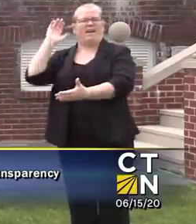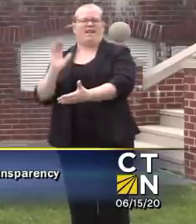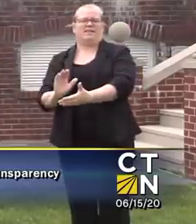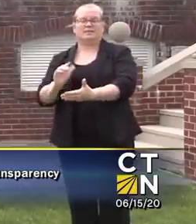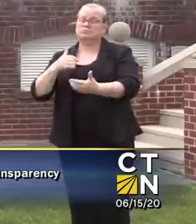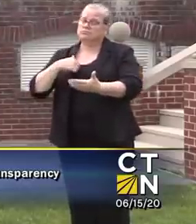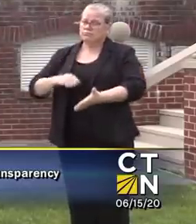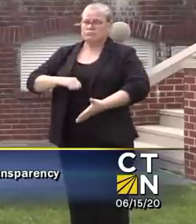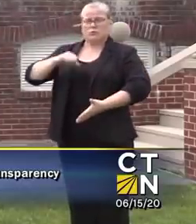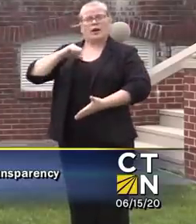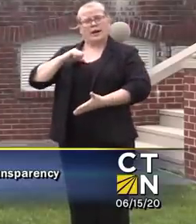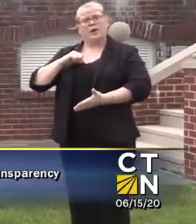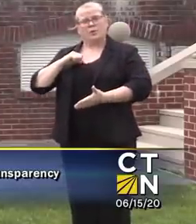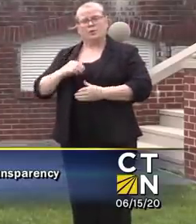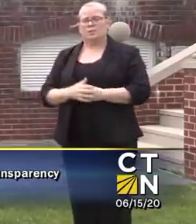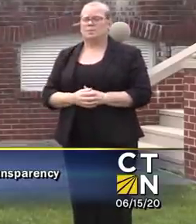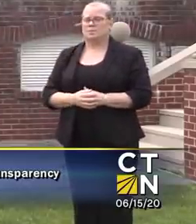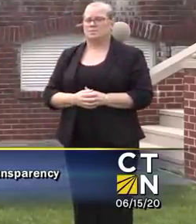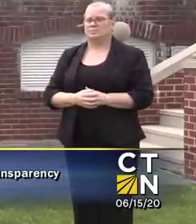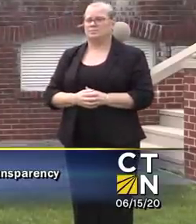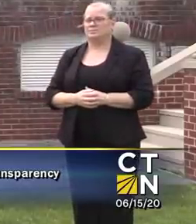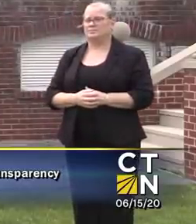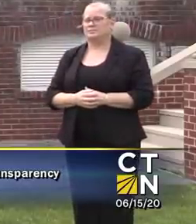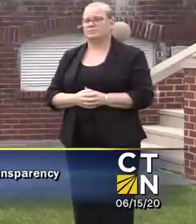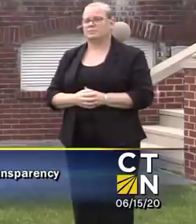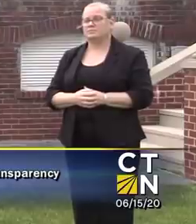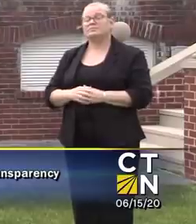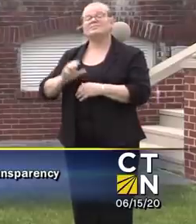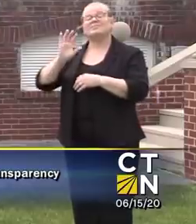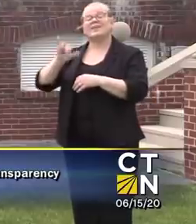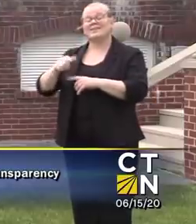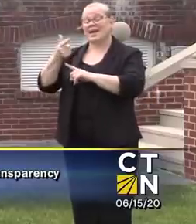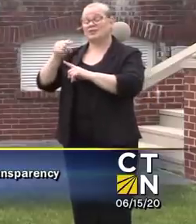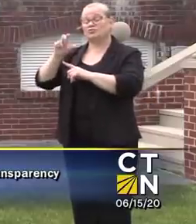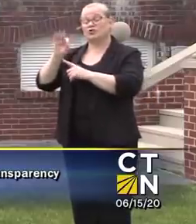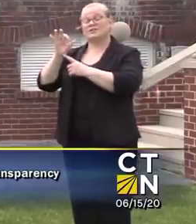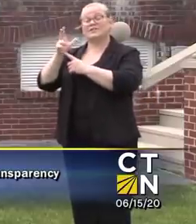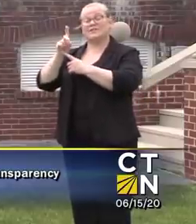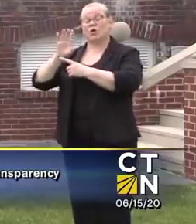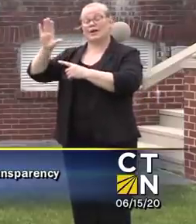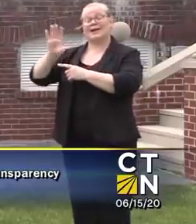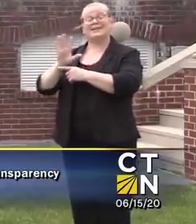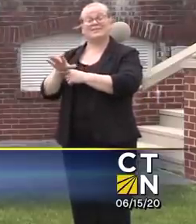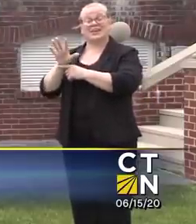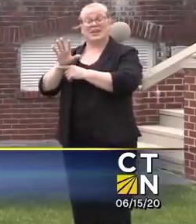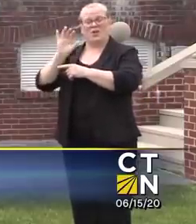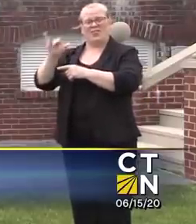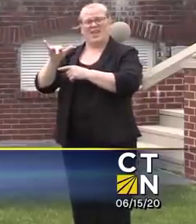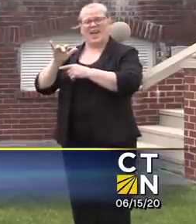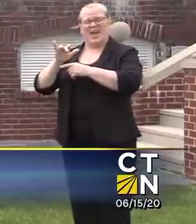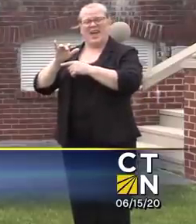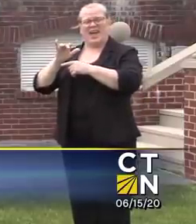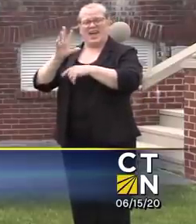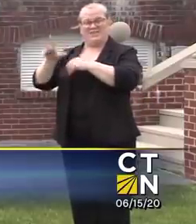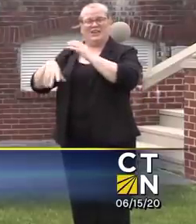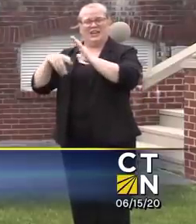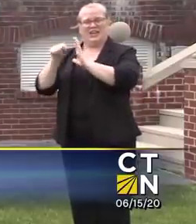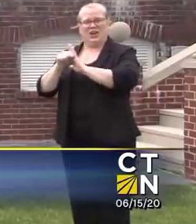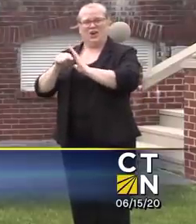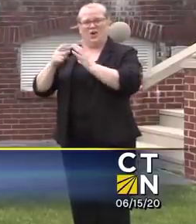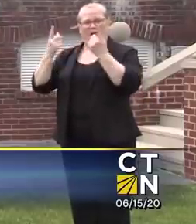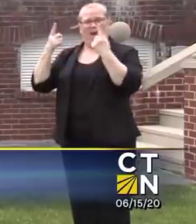And, finally, what I saw in that George Floyd video, and I think a lot of others saw as well, is